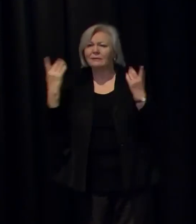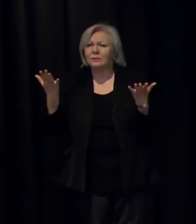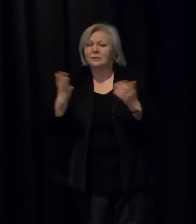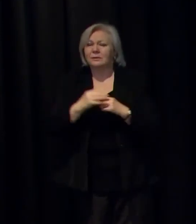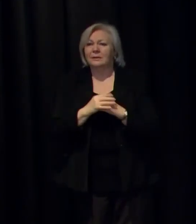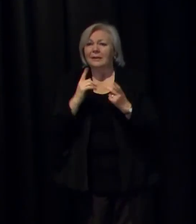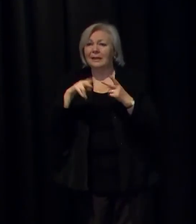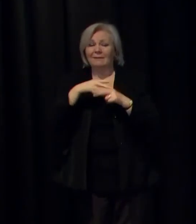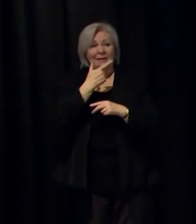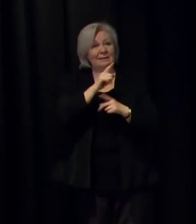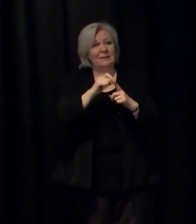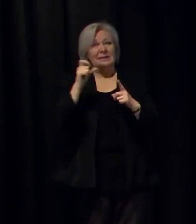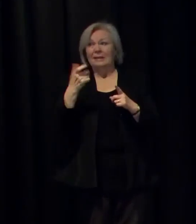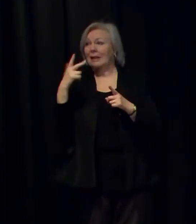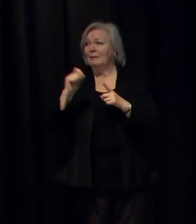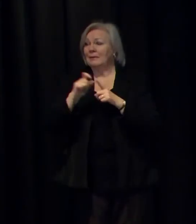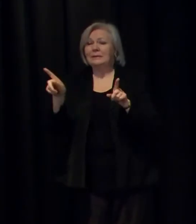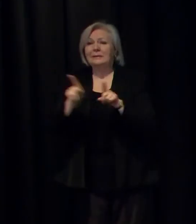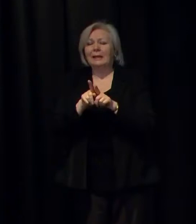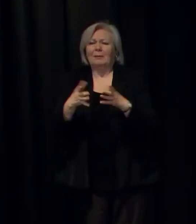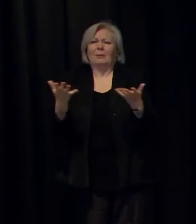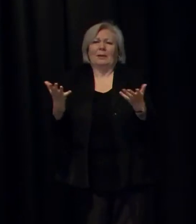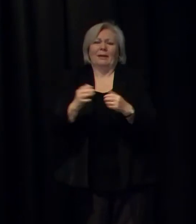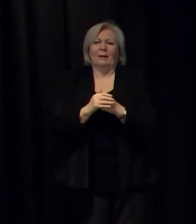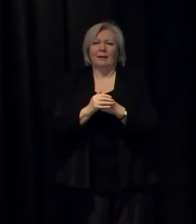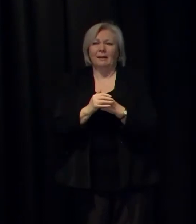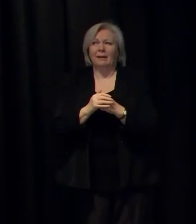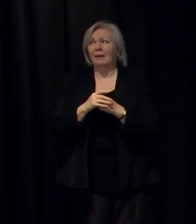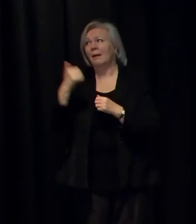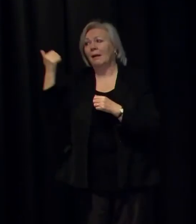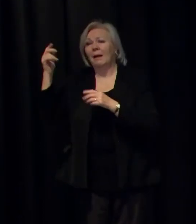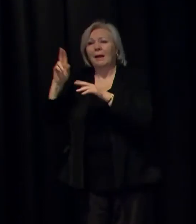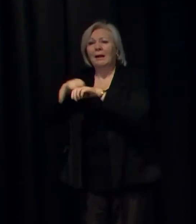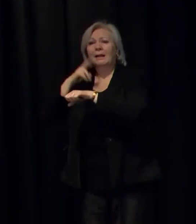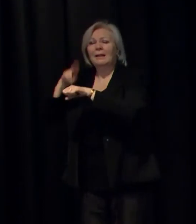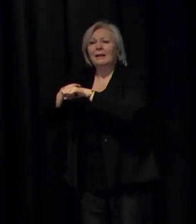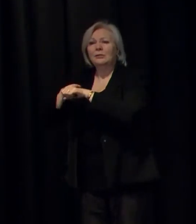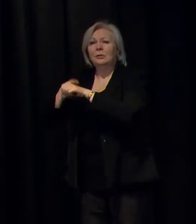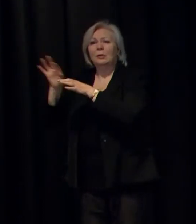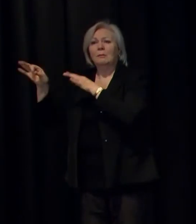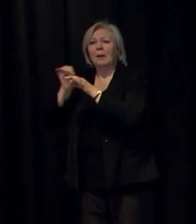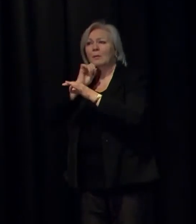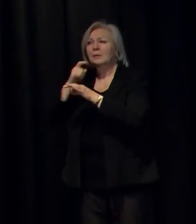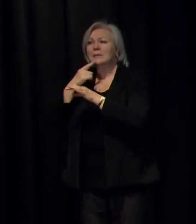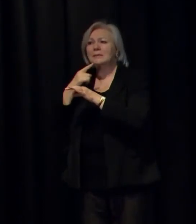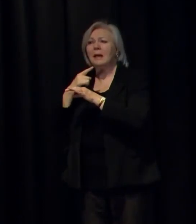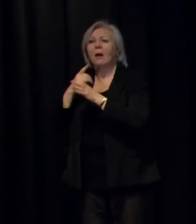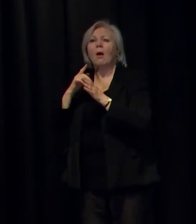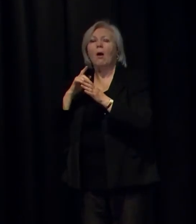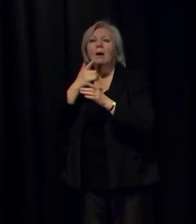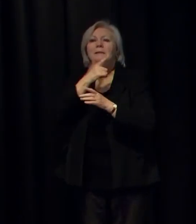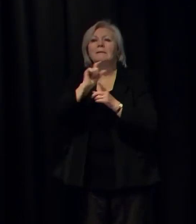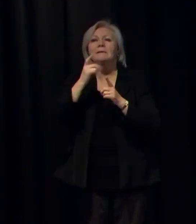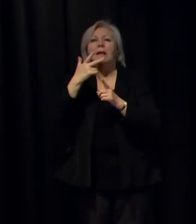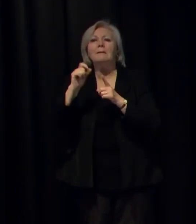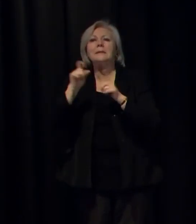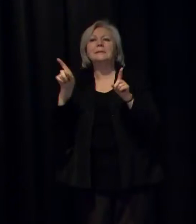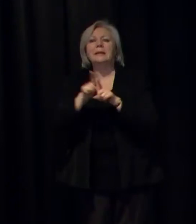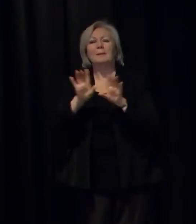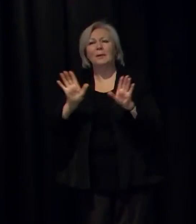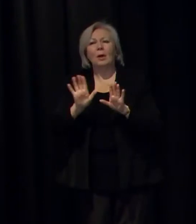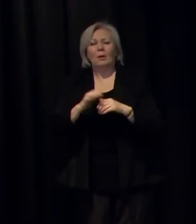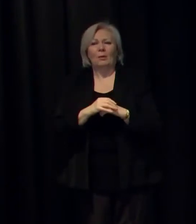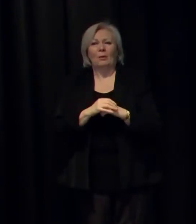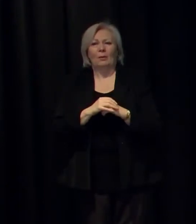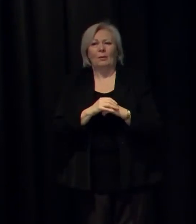they were the same, well then the national plan would say that the settings should be the same. The national plan doesn't say that, and our roadmap to deliver the